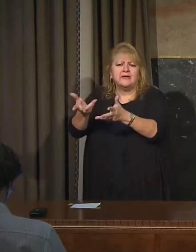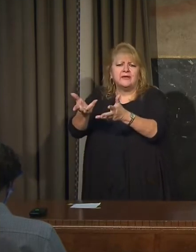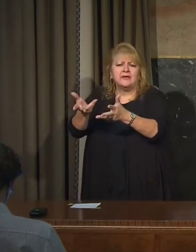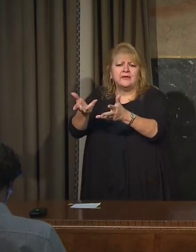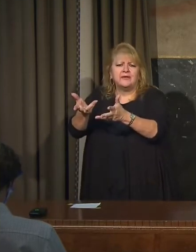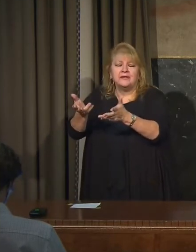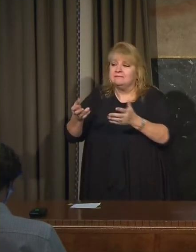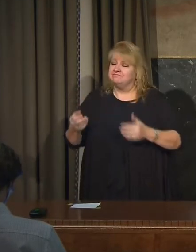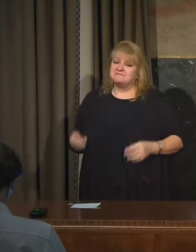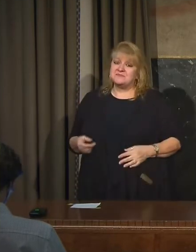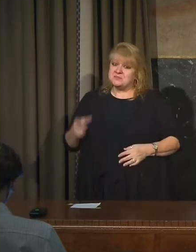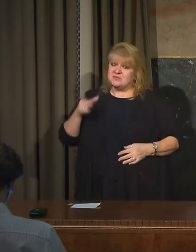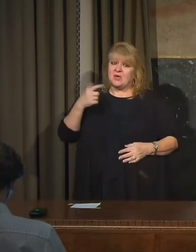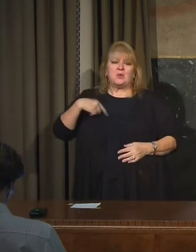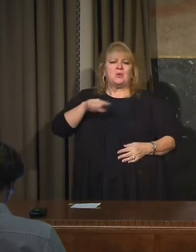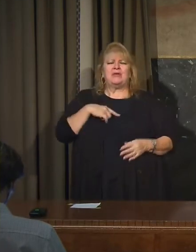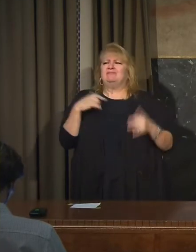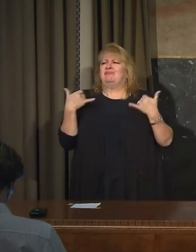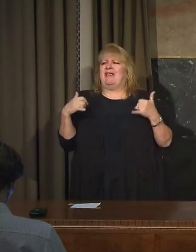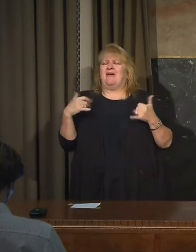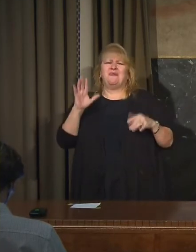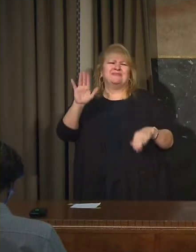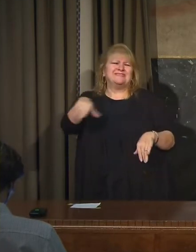I assure you, this is real.